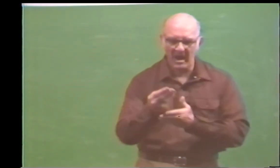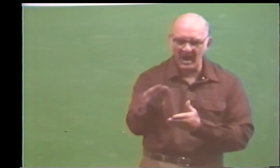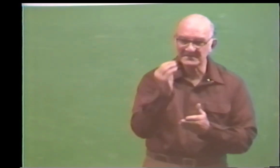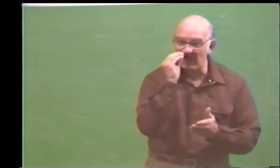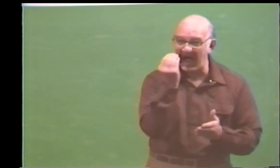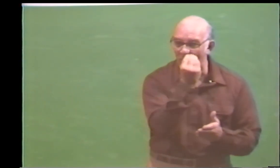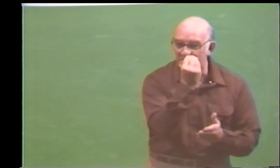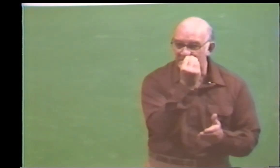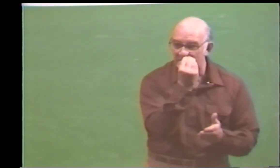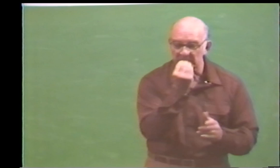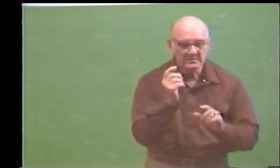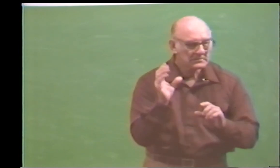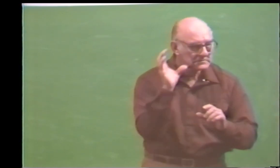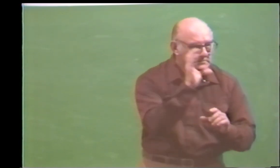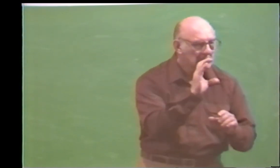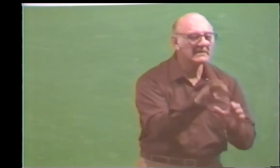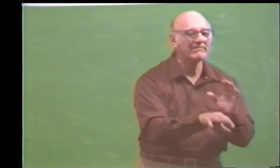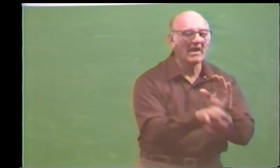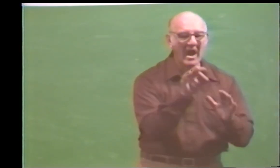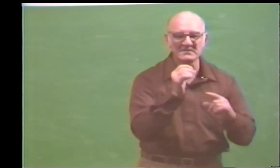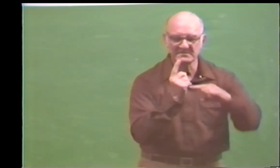By flowers, he finds the